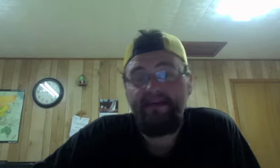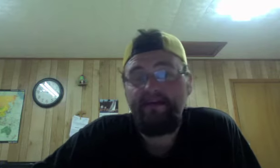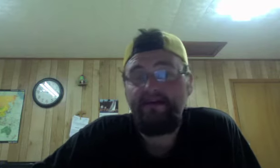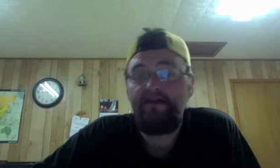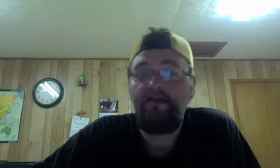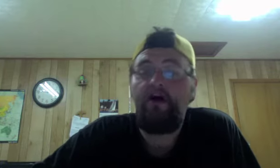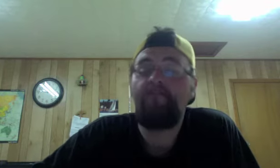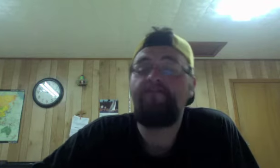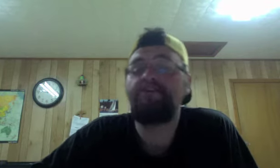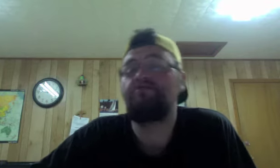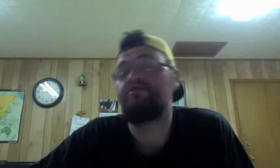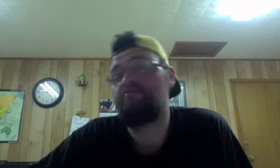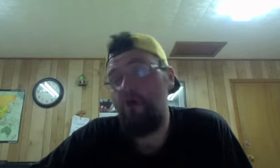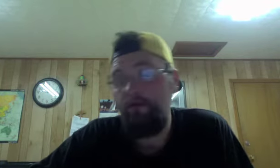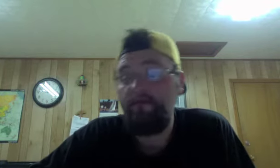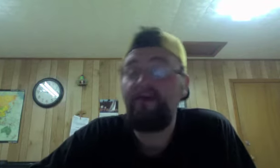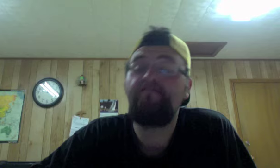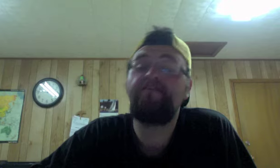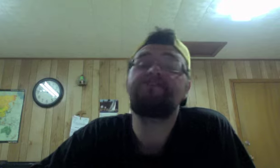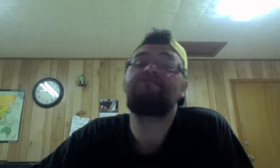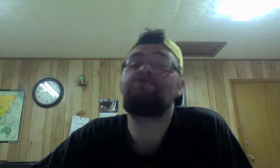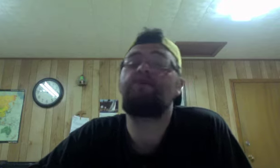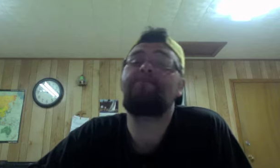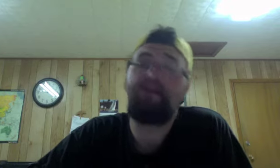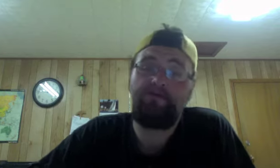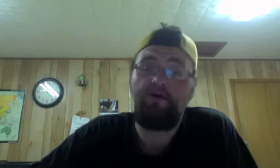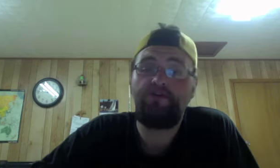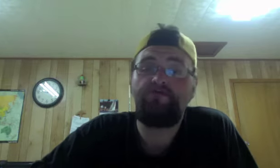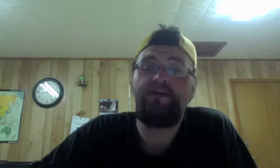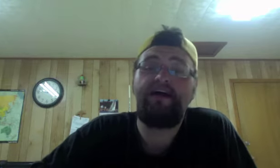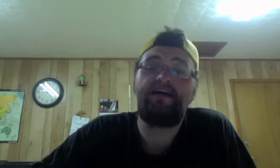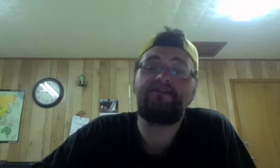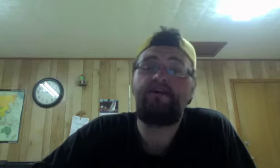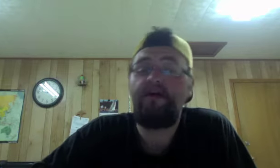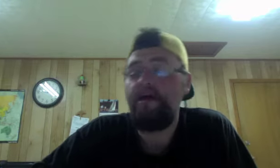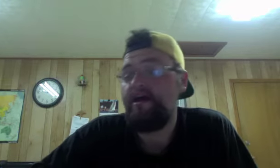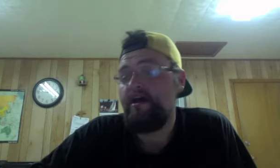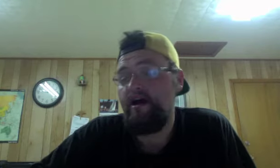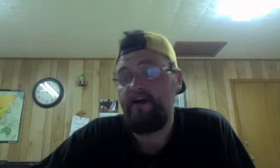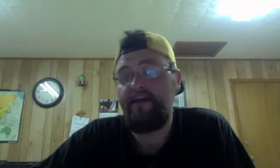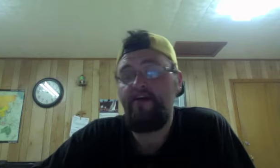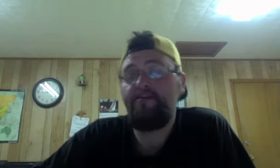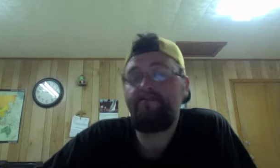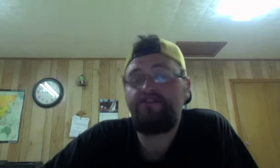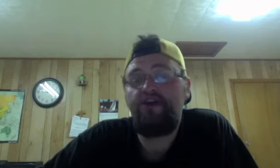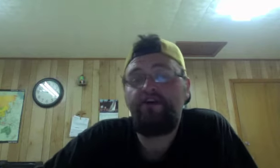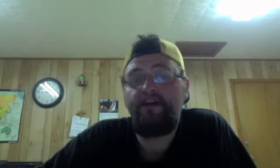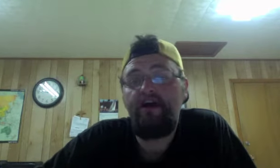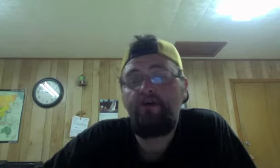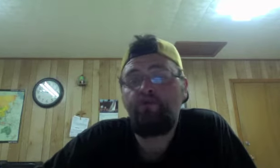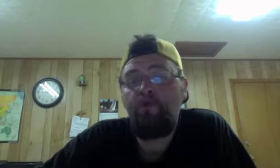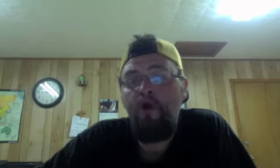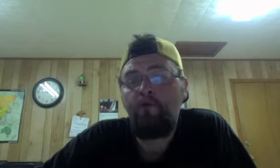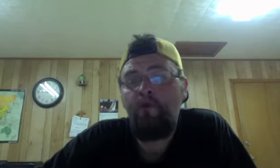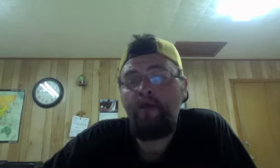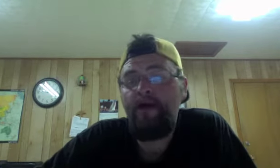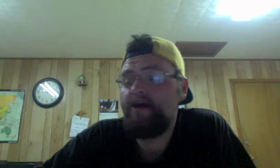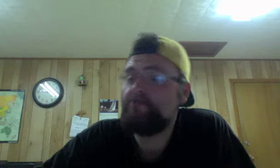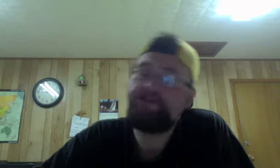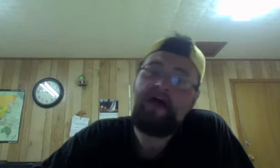offense was a problem and the offense even took a bigger blow this week as uh Garrett they're starting uh running back goes down for